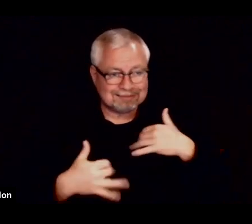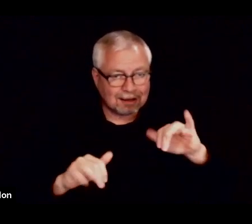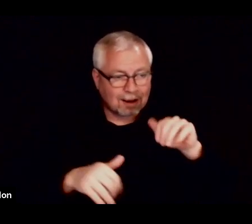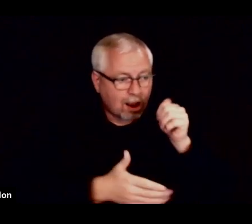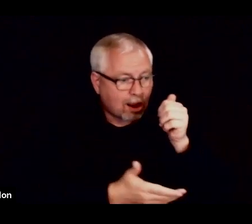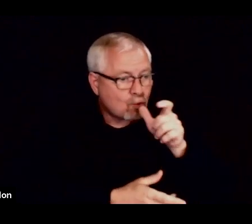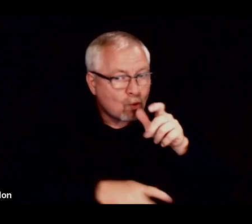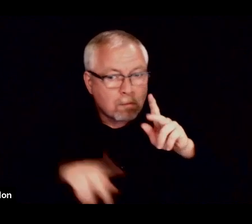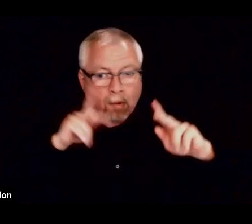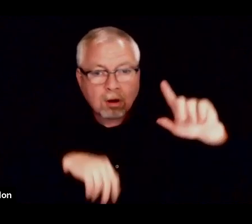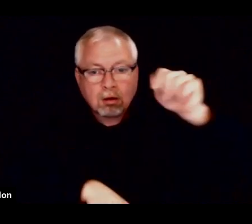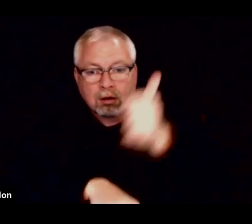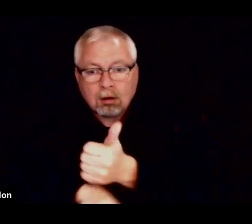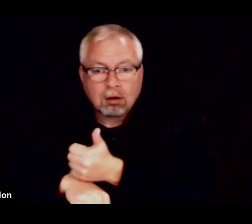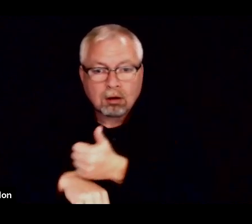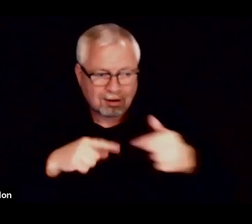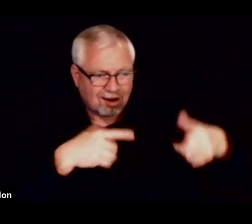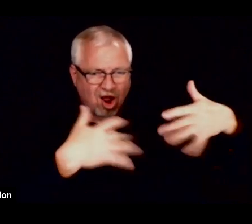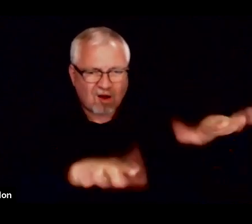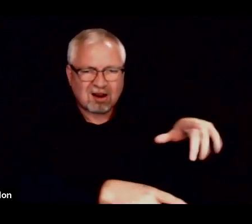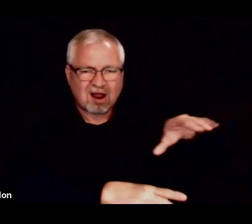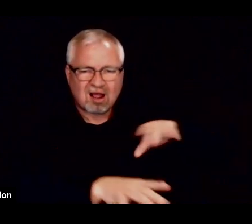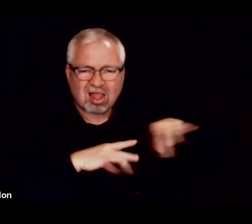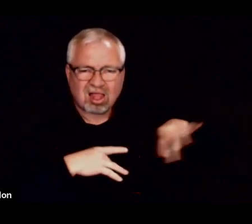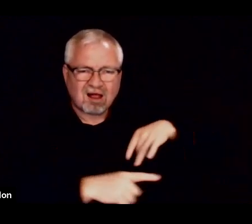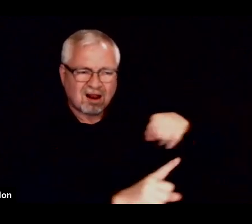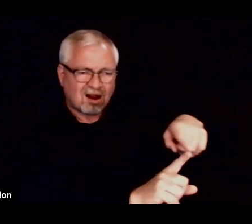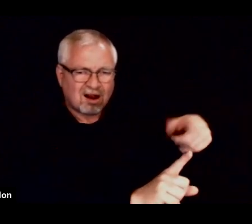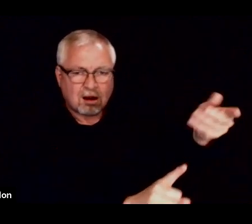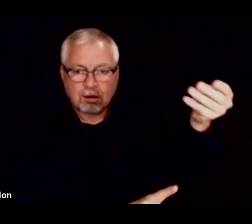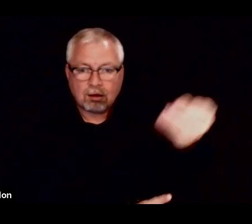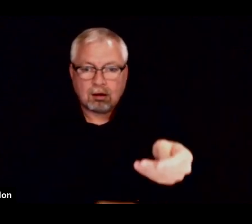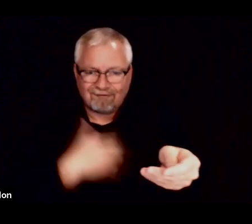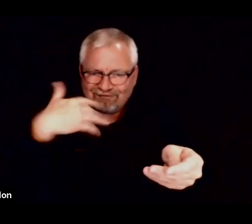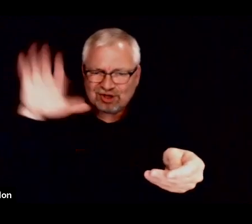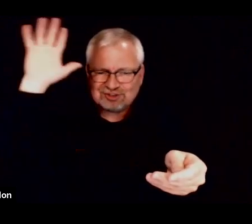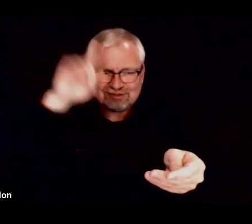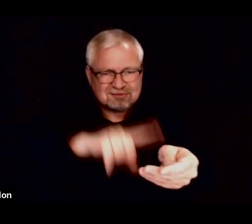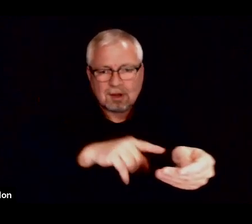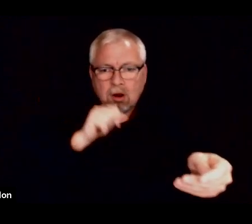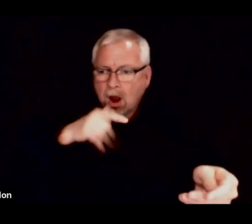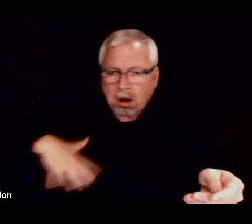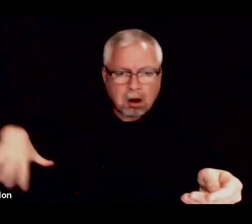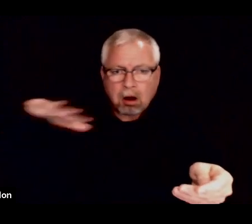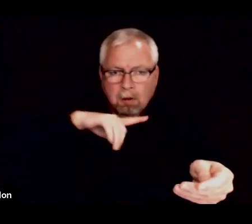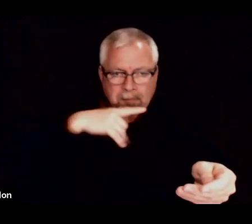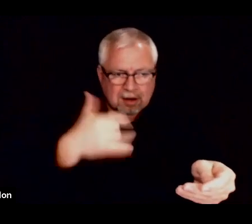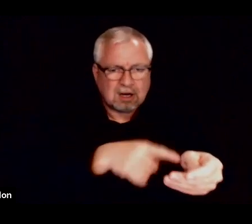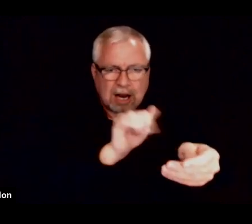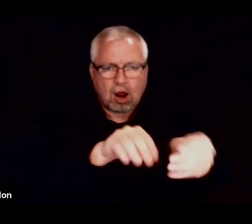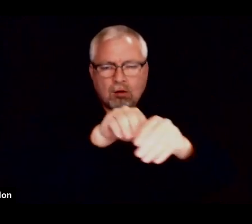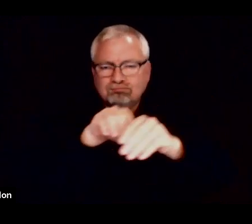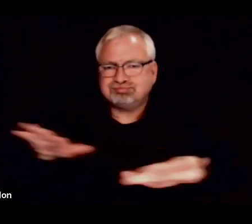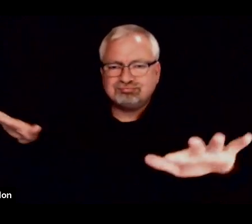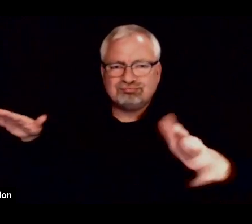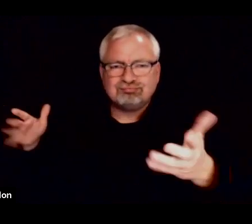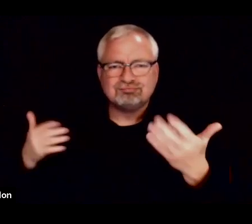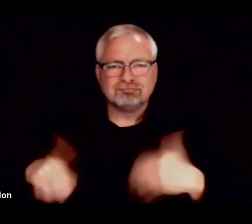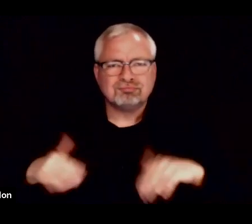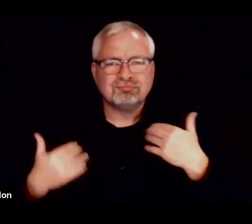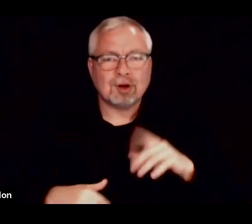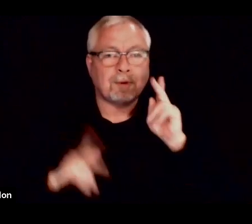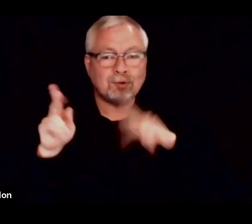contact did facilitate the ceremony. And the ceremony did involve individuals walking up to receive their diploma.